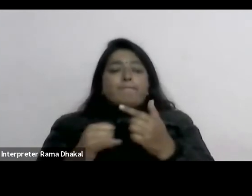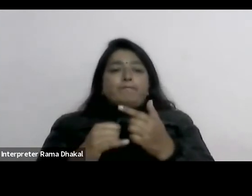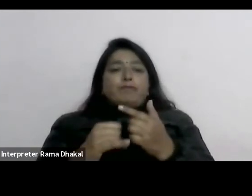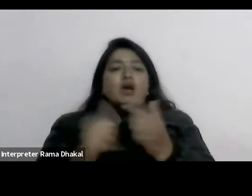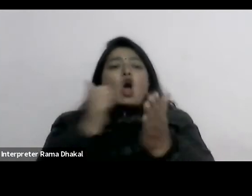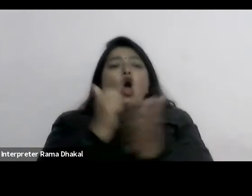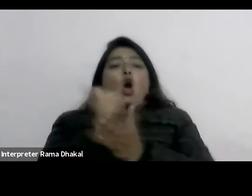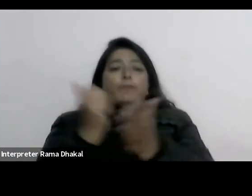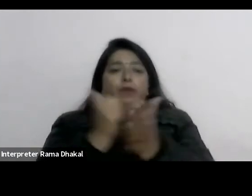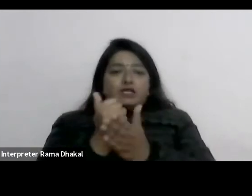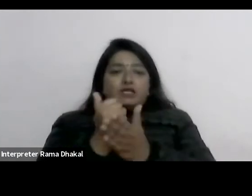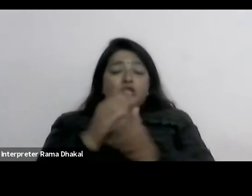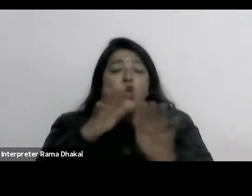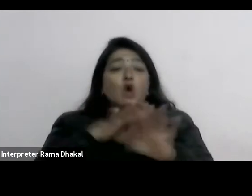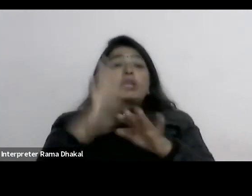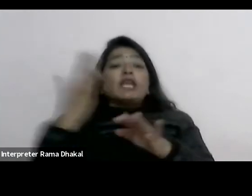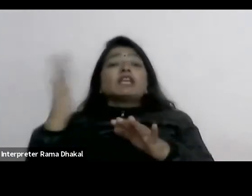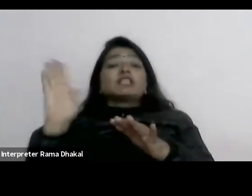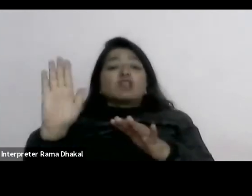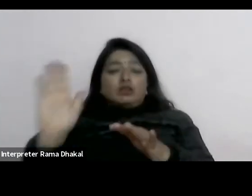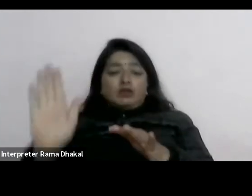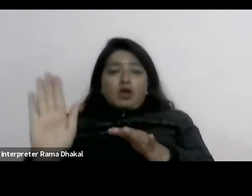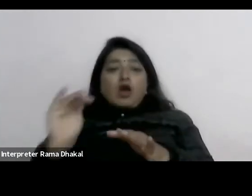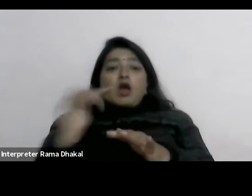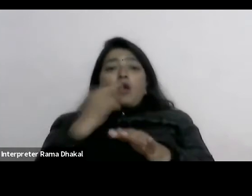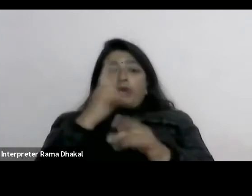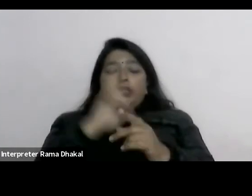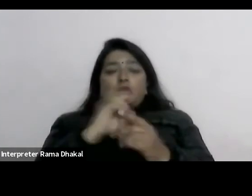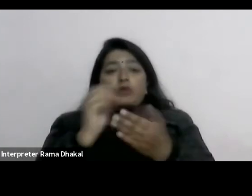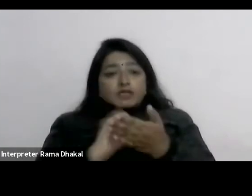be documented and critiqued. And